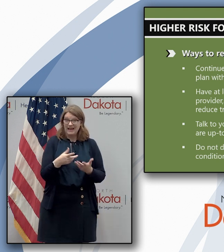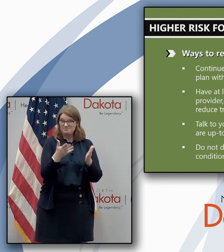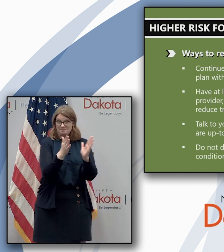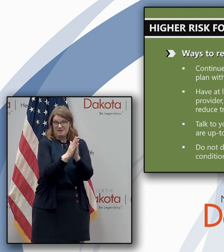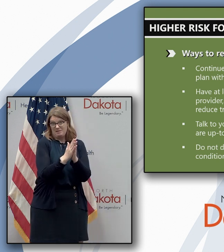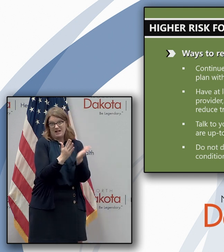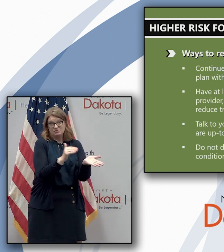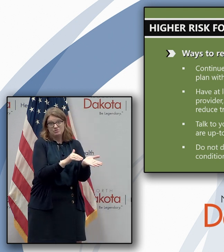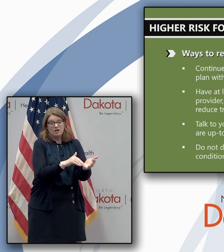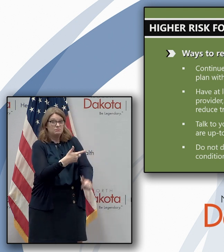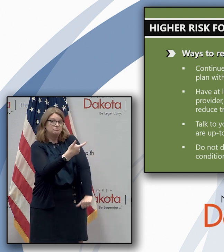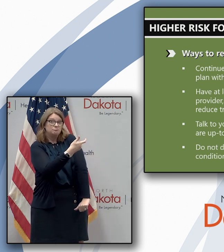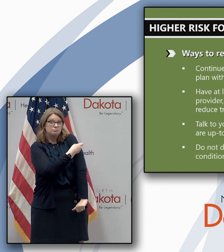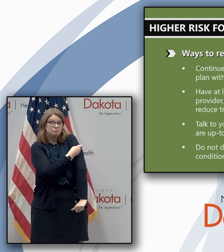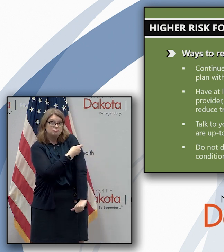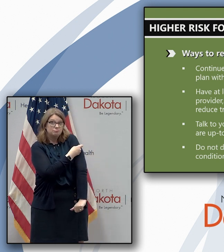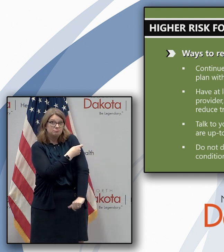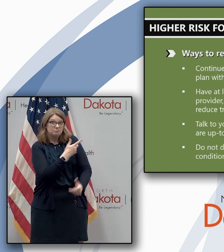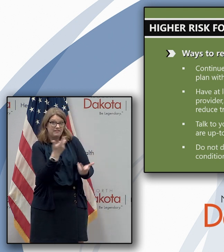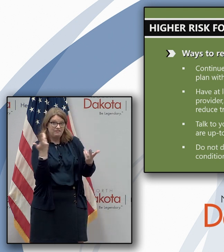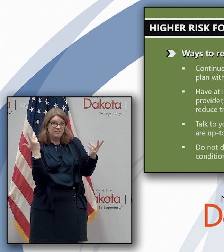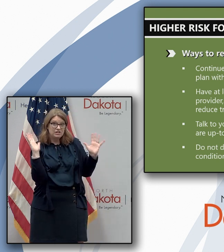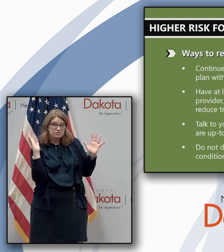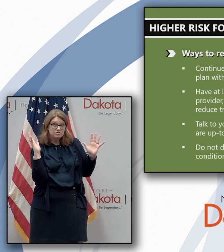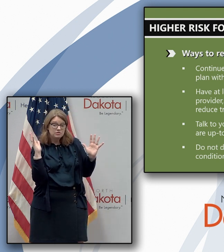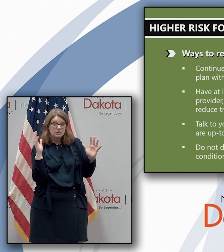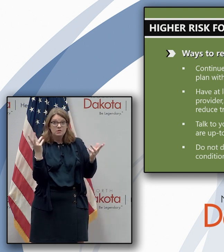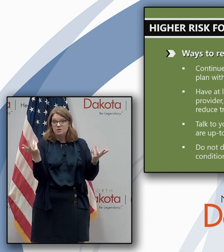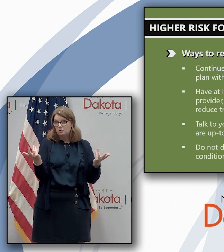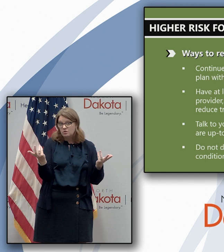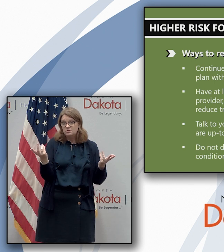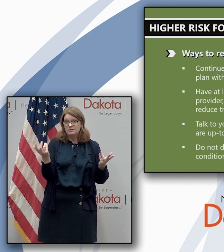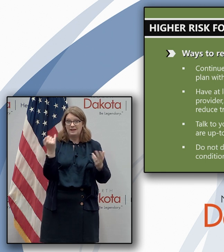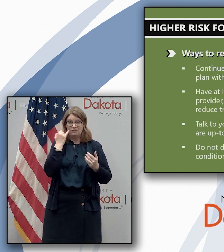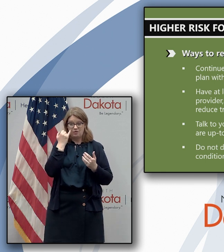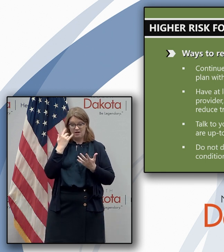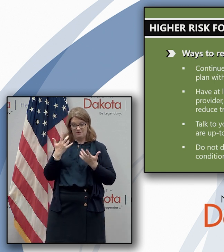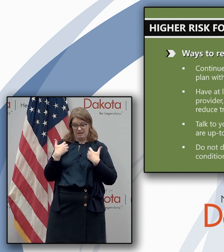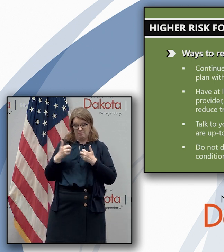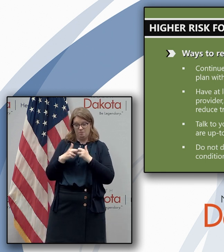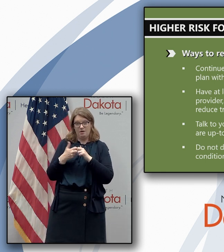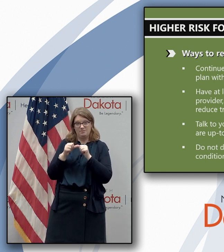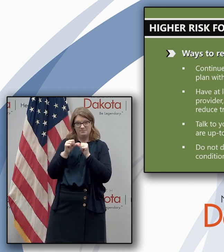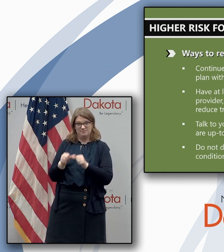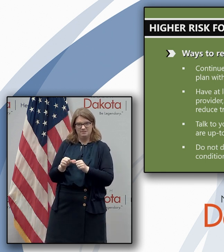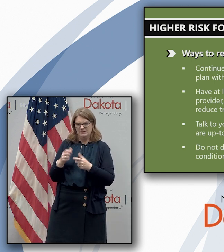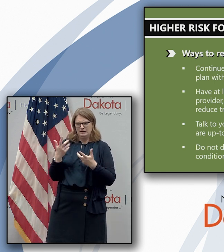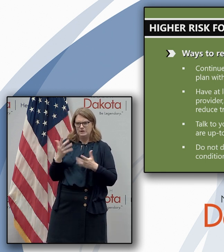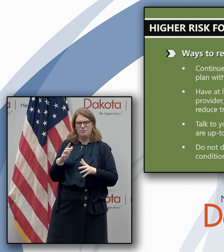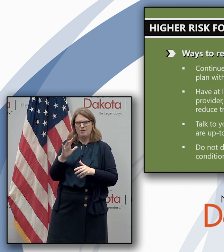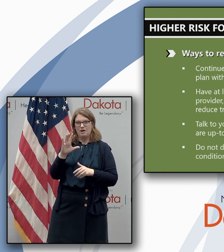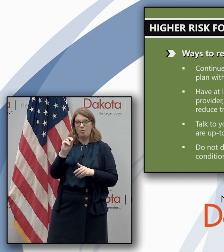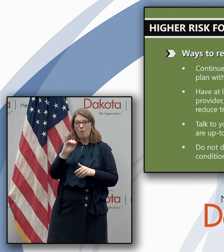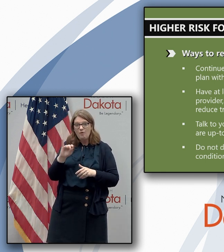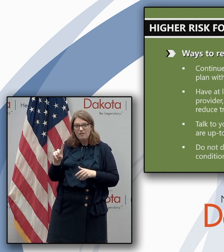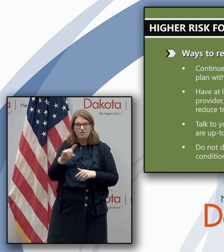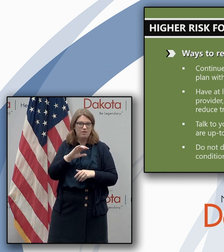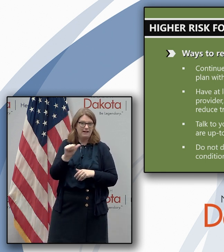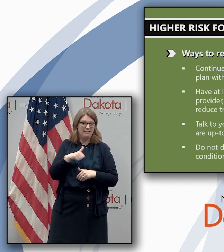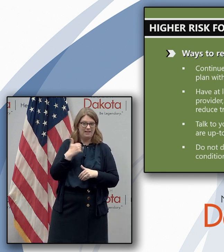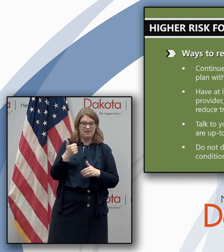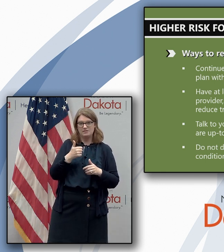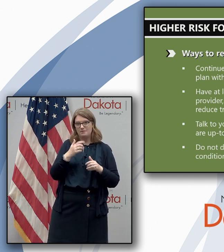date, because if you've got underlying health conditions, you don't want to get COVID, you don't want to get anything else that could be prevented